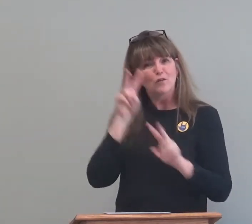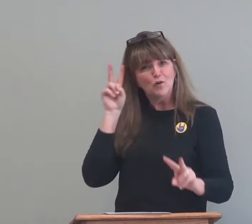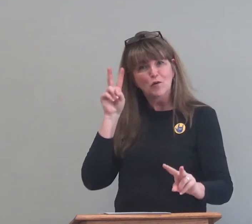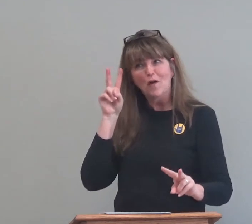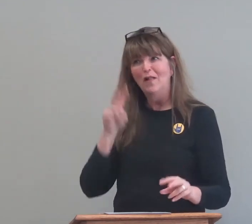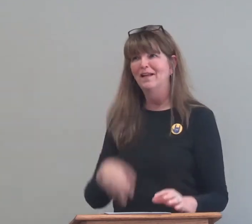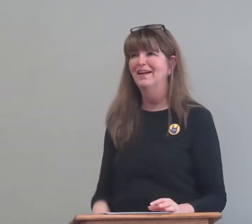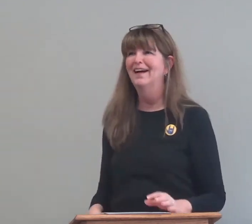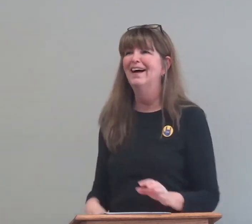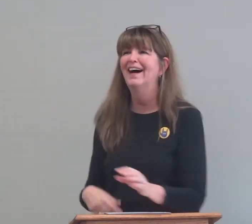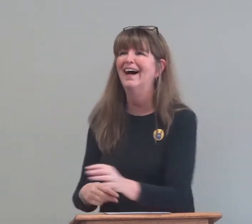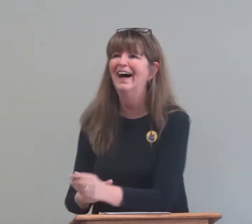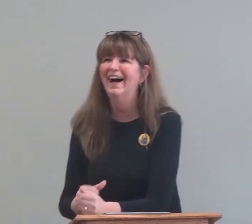it back for burial.